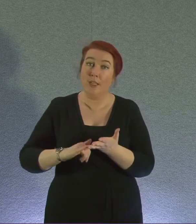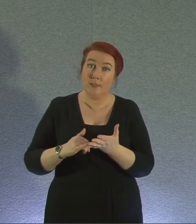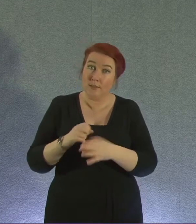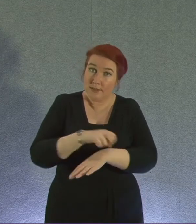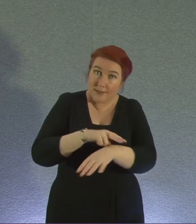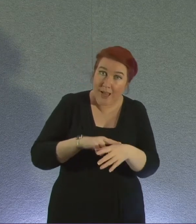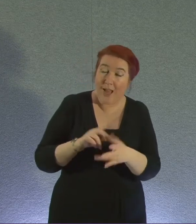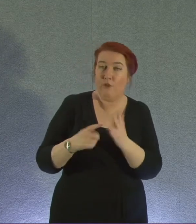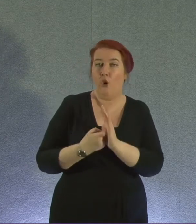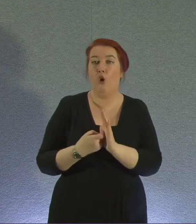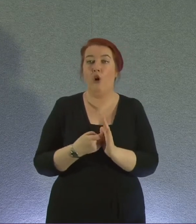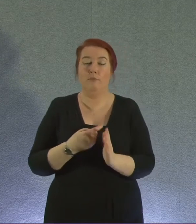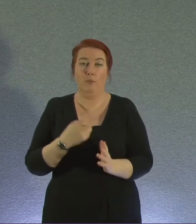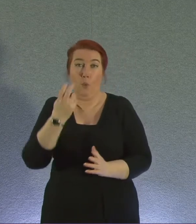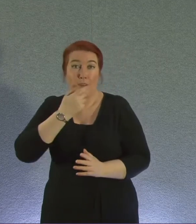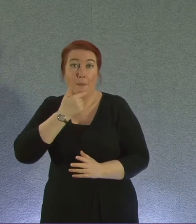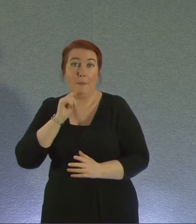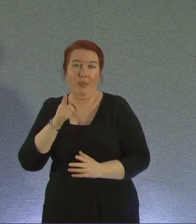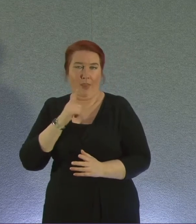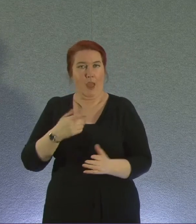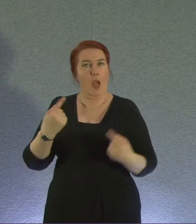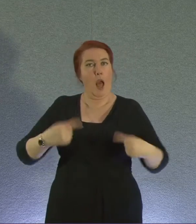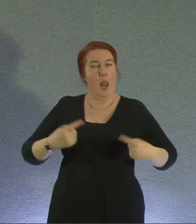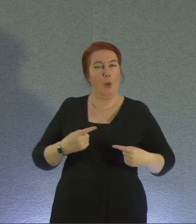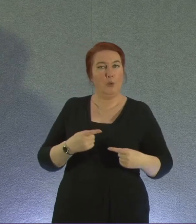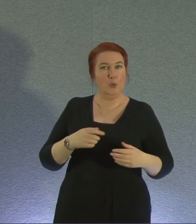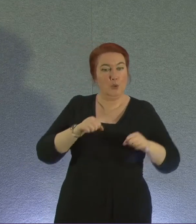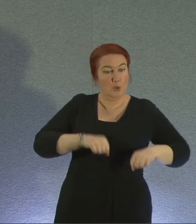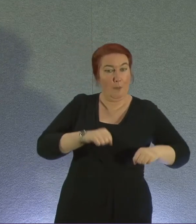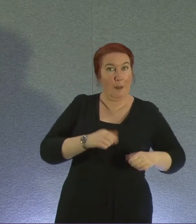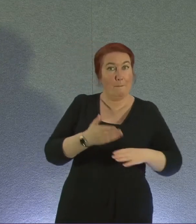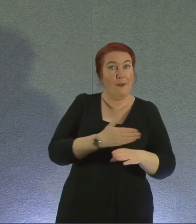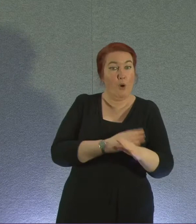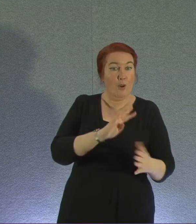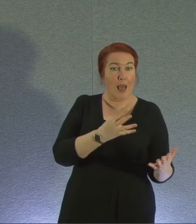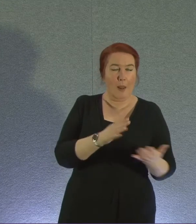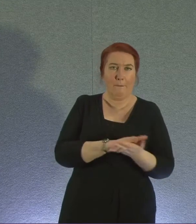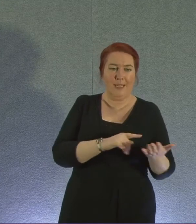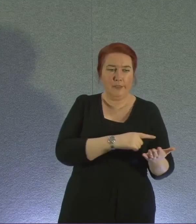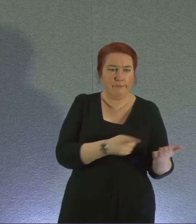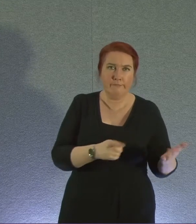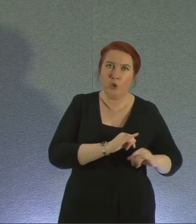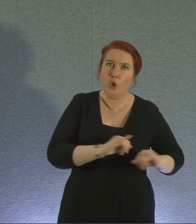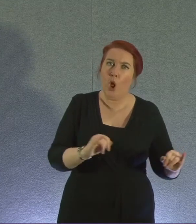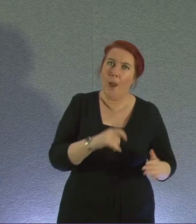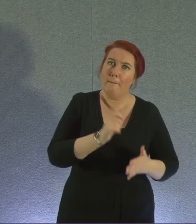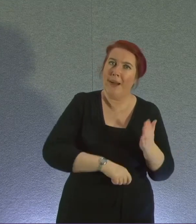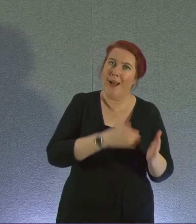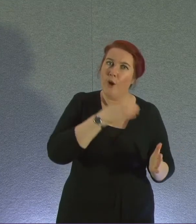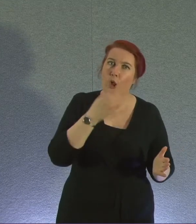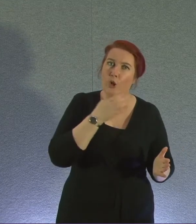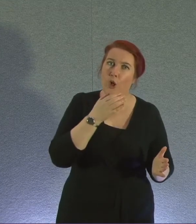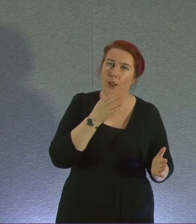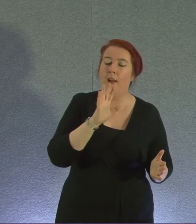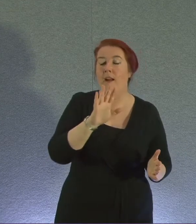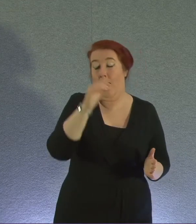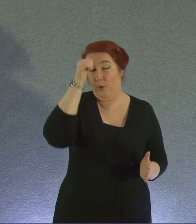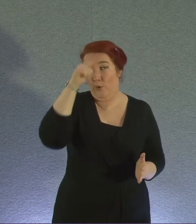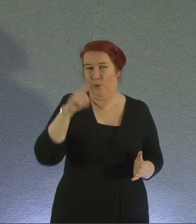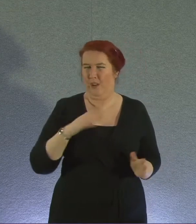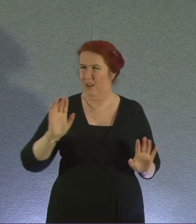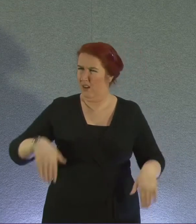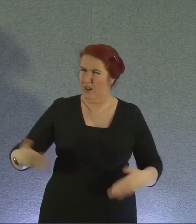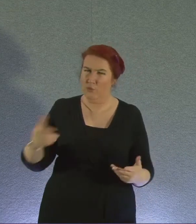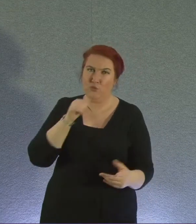given allocated time to do their shopping before 9 in the morning can't then purchase alcohol. Now, that might seem not an important point to many people,